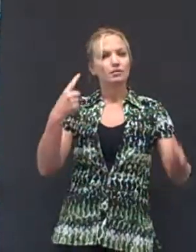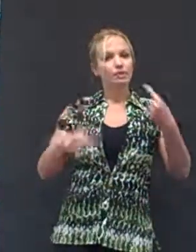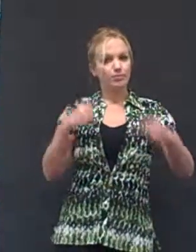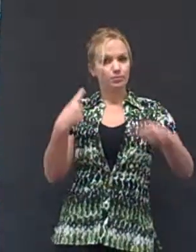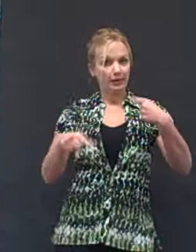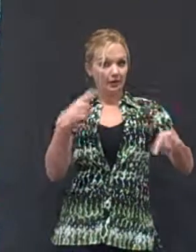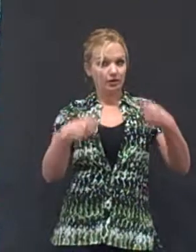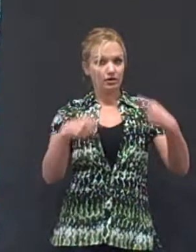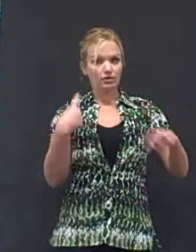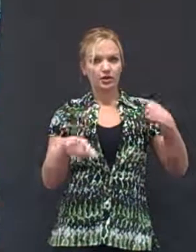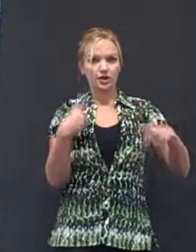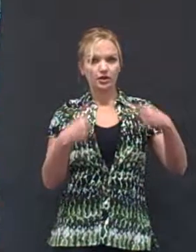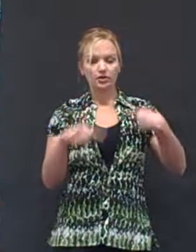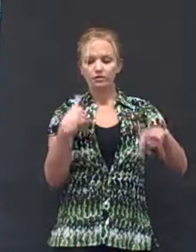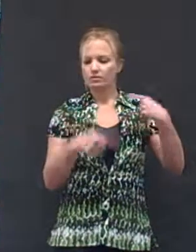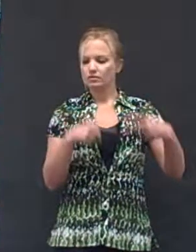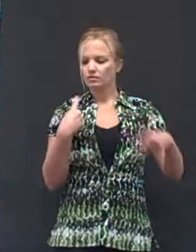Maybe you bicker or argue.